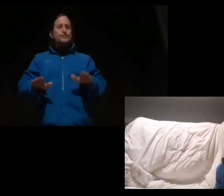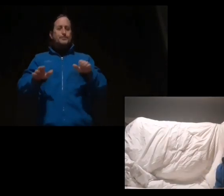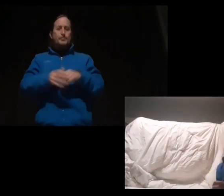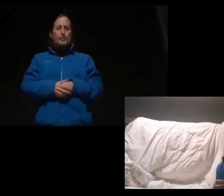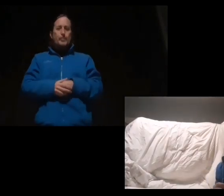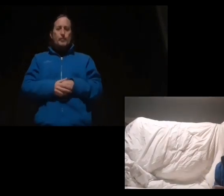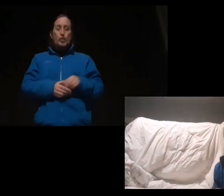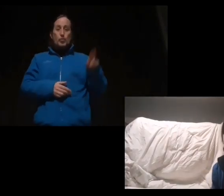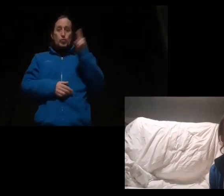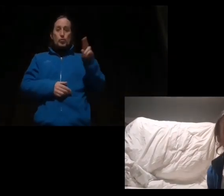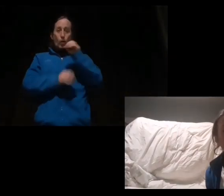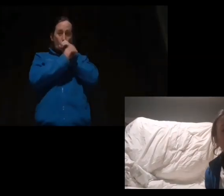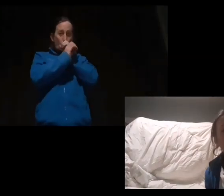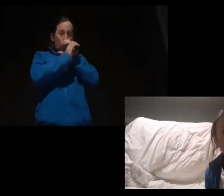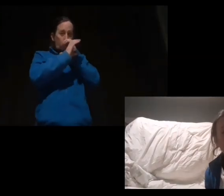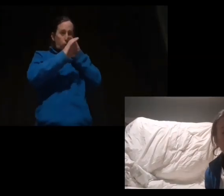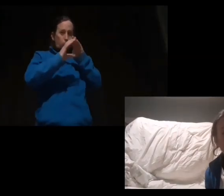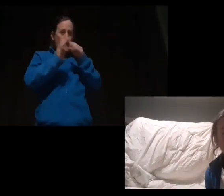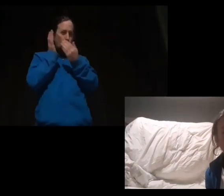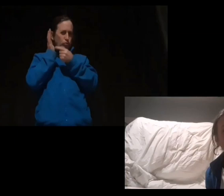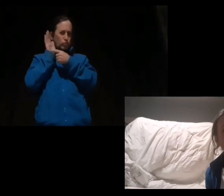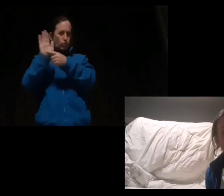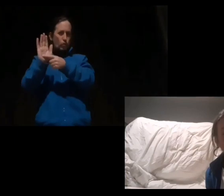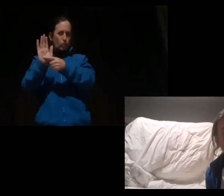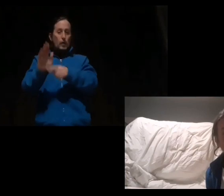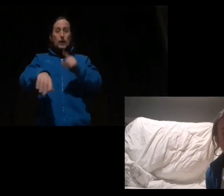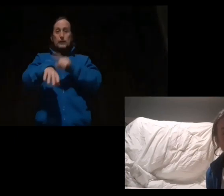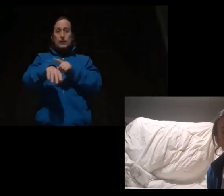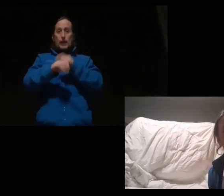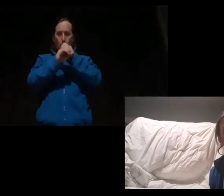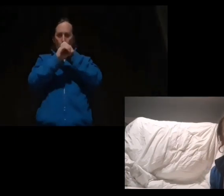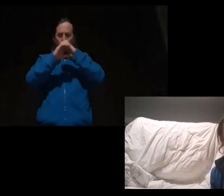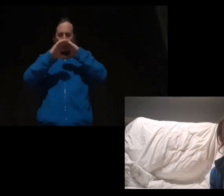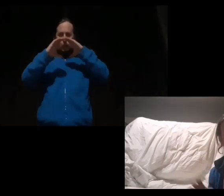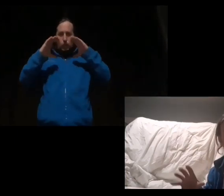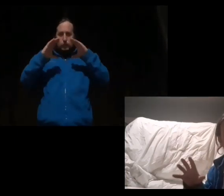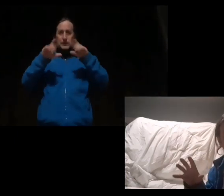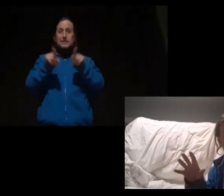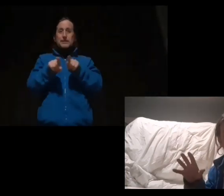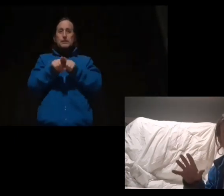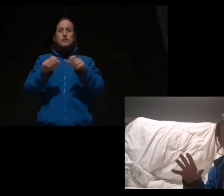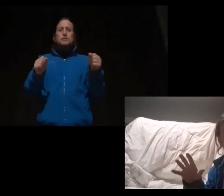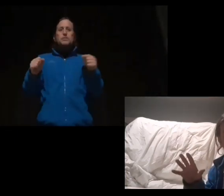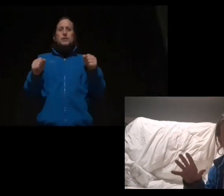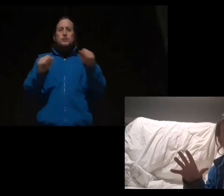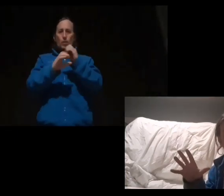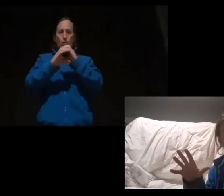going to use a balloon, because time dilation is actually space dilation. When you get the fabric